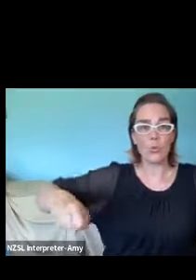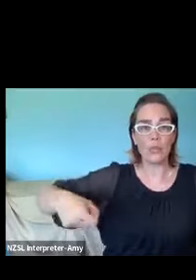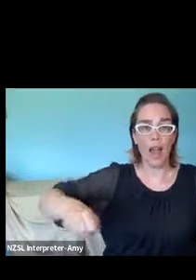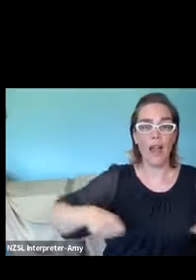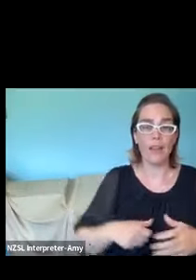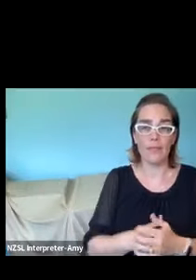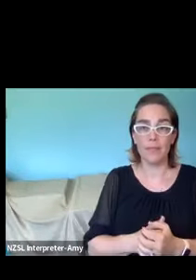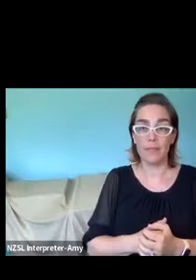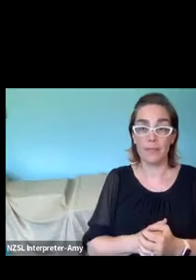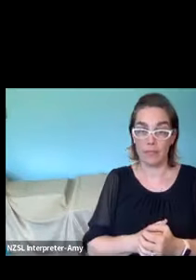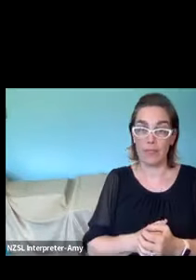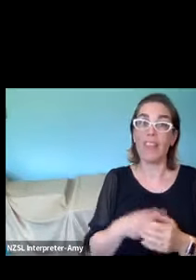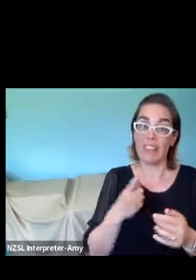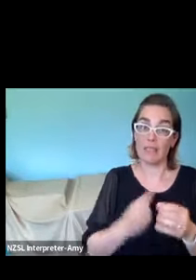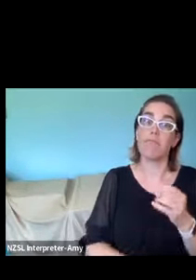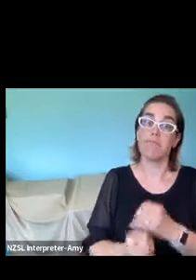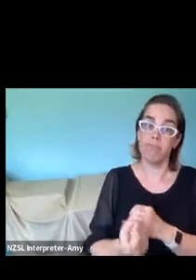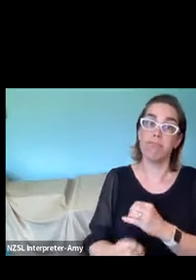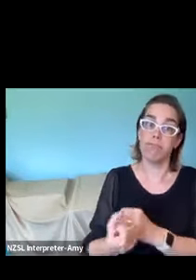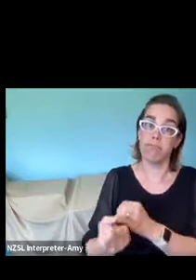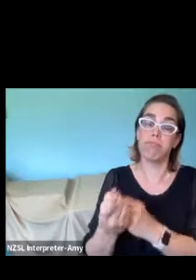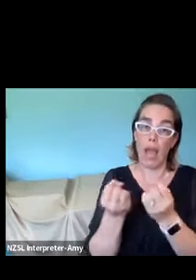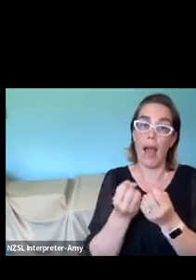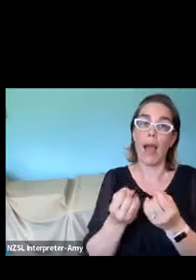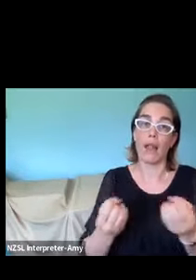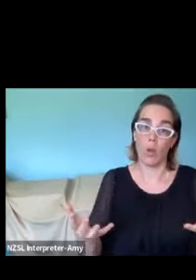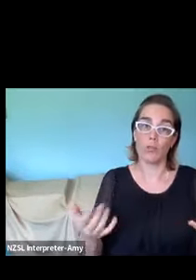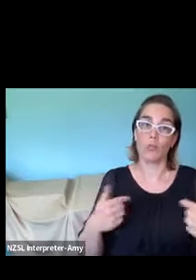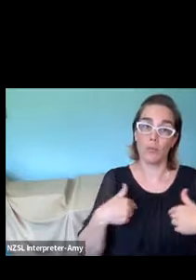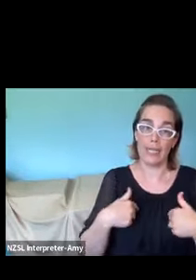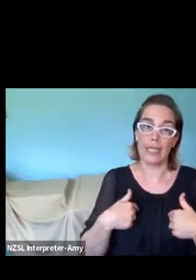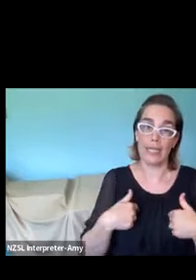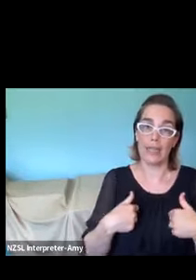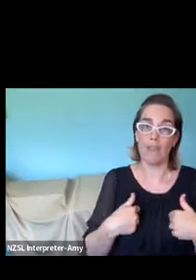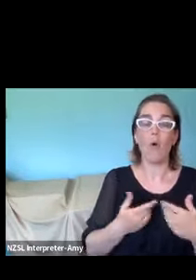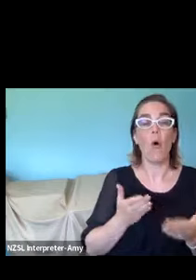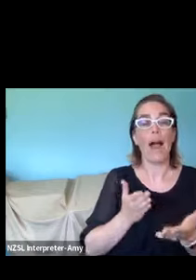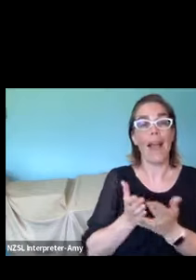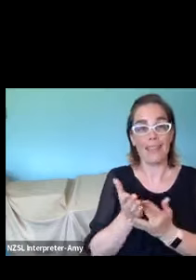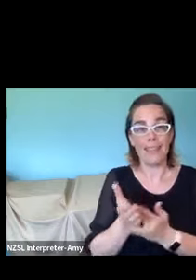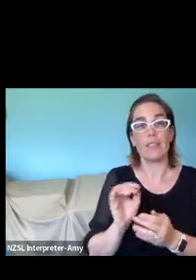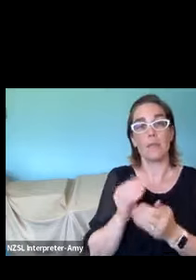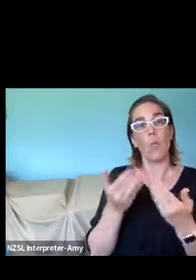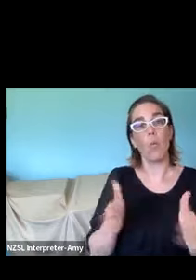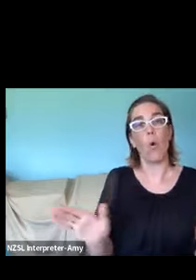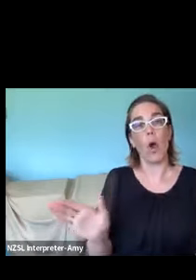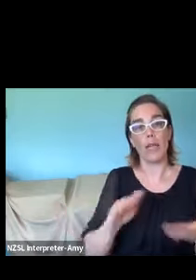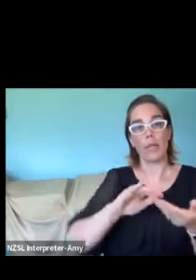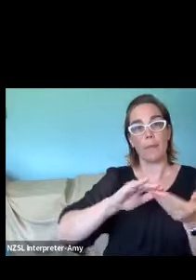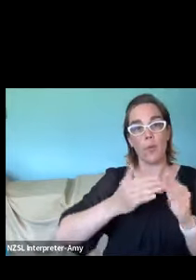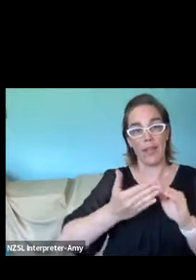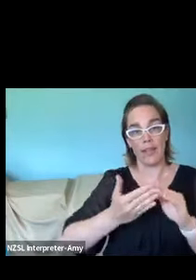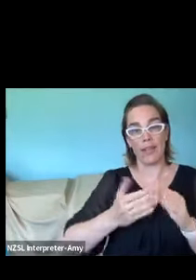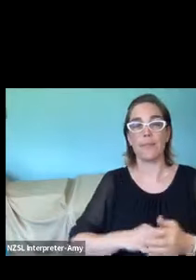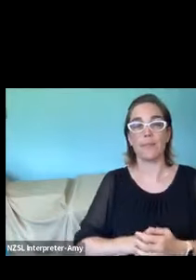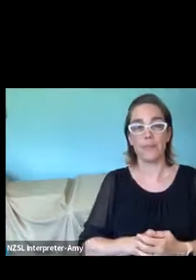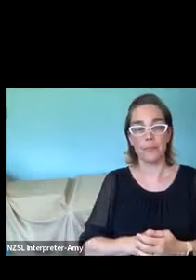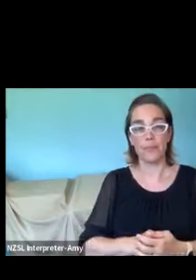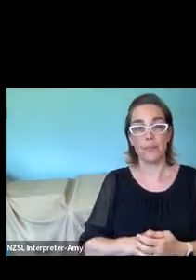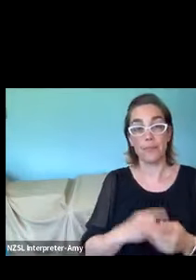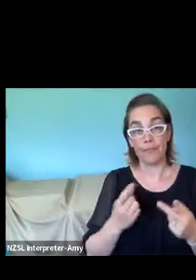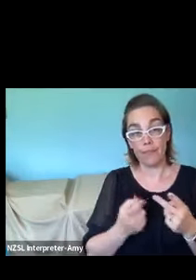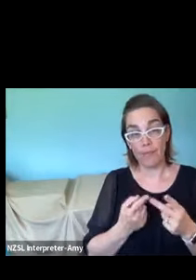is a frequent issue for me accessing my wider community. Another example